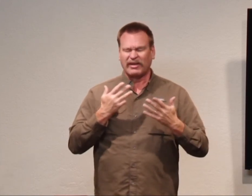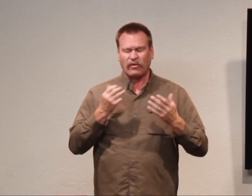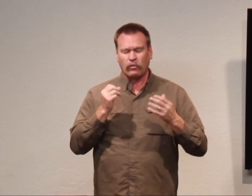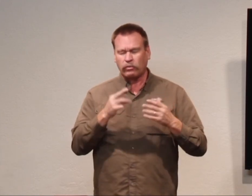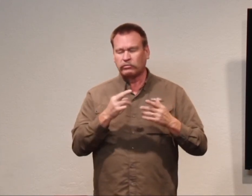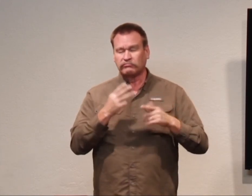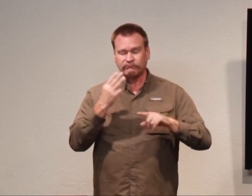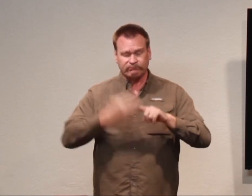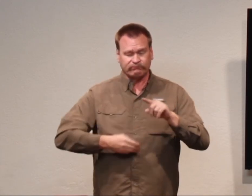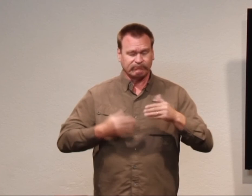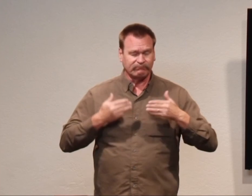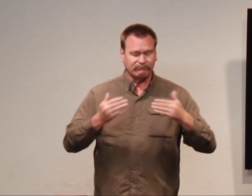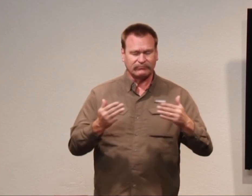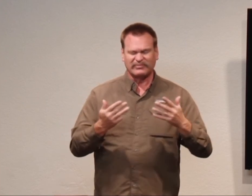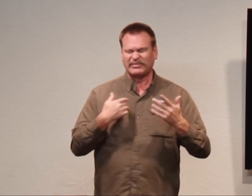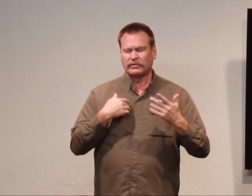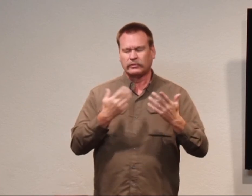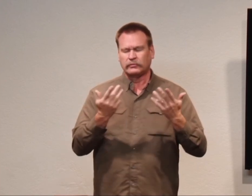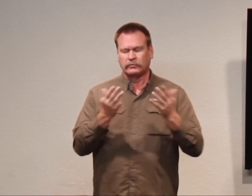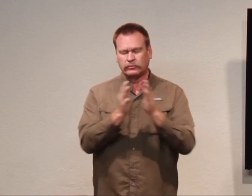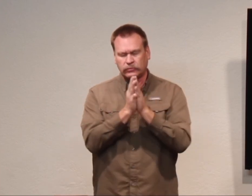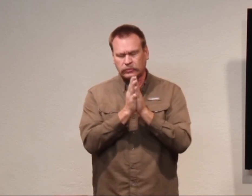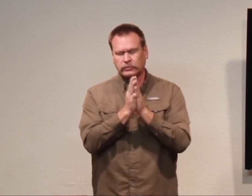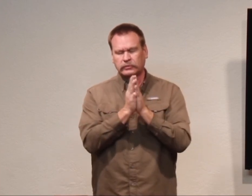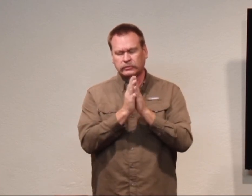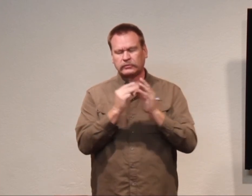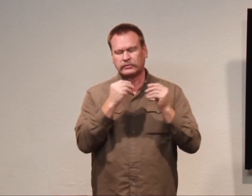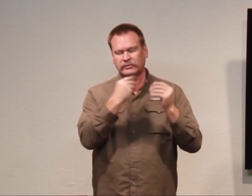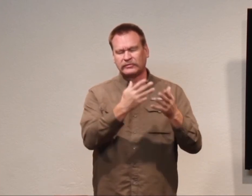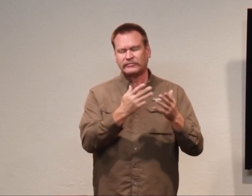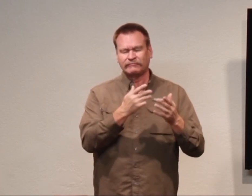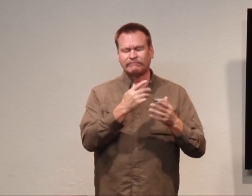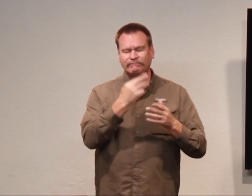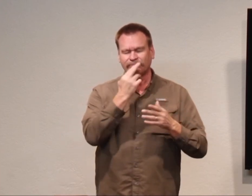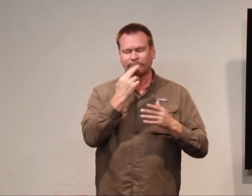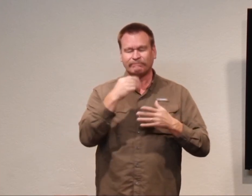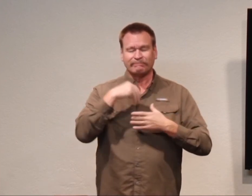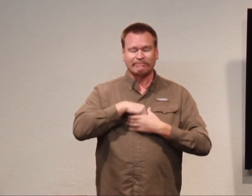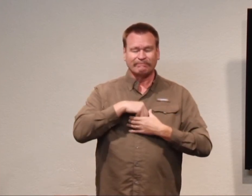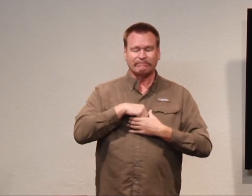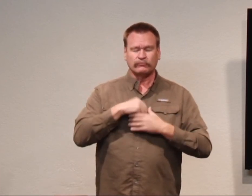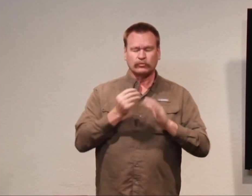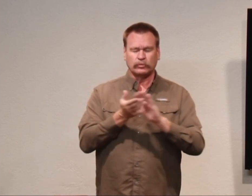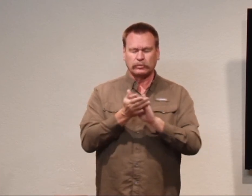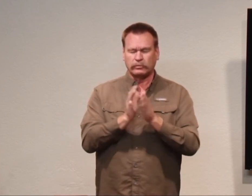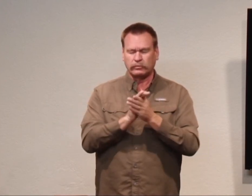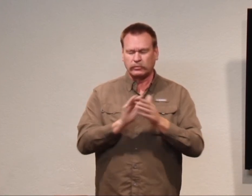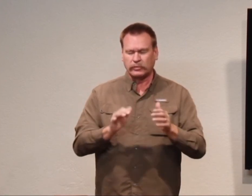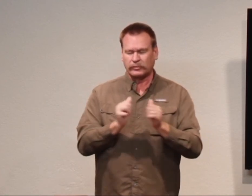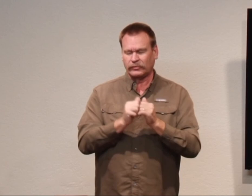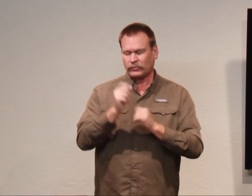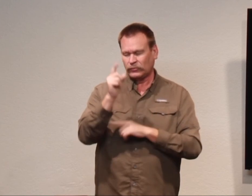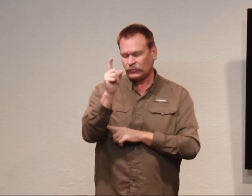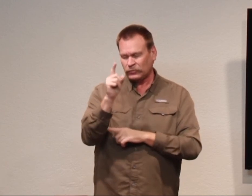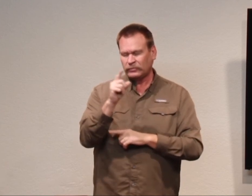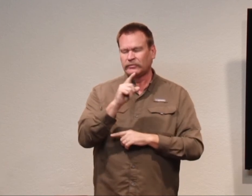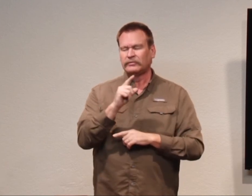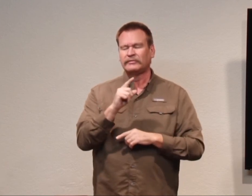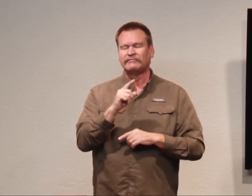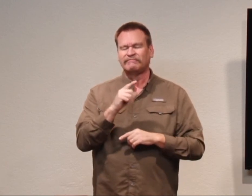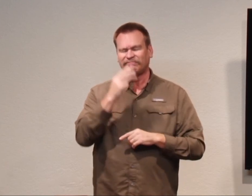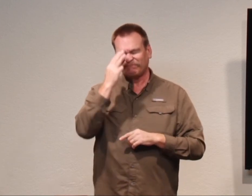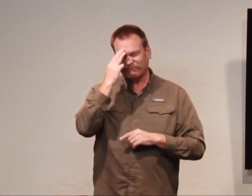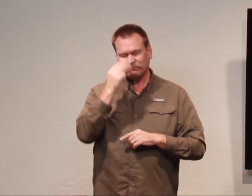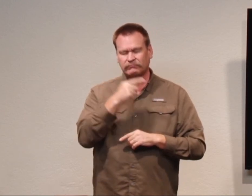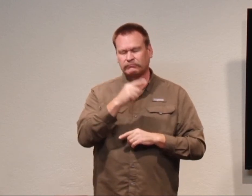the infection would not spread throughout the entire body, but that they'd be able to catch it in the amputation. We ask that he would have peace,